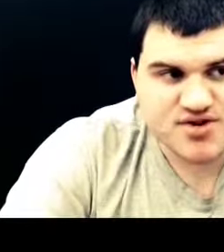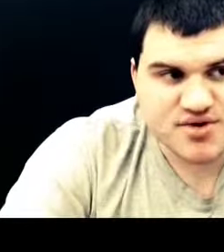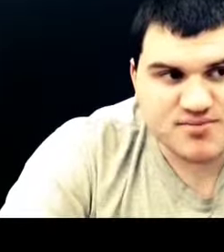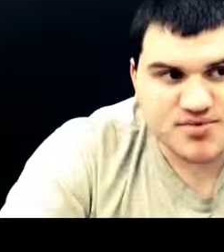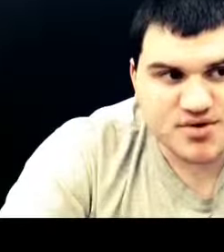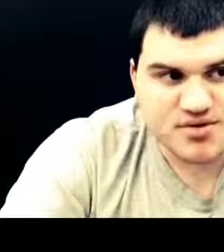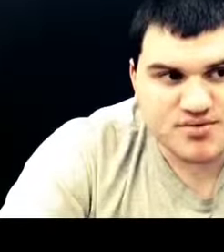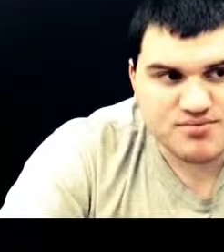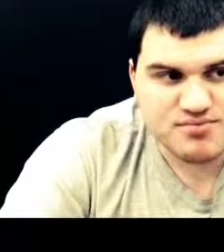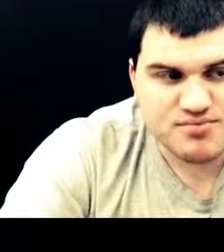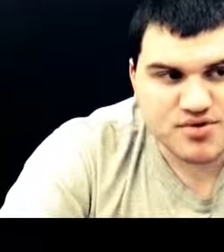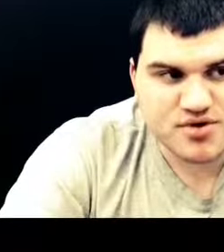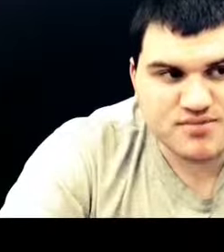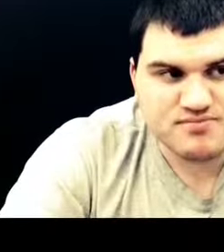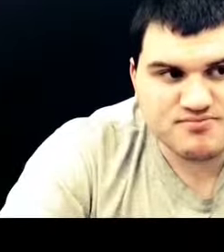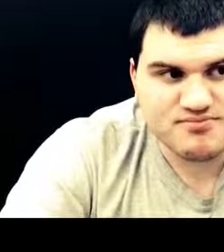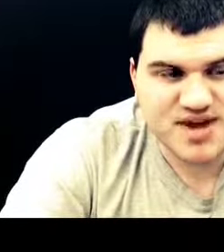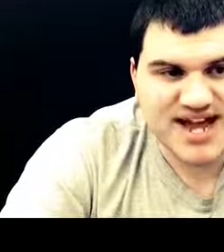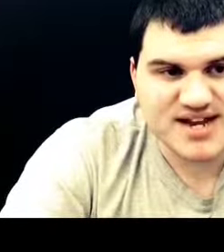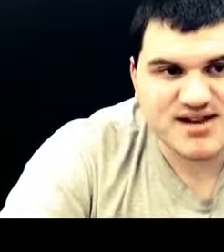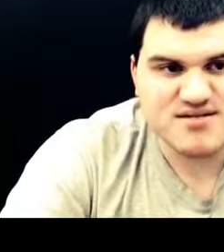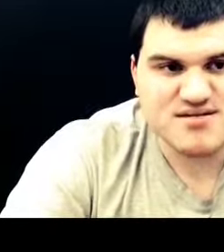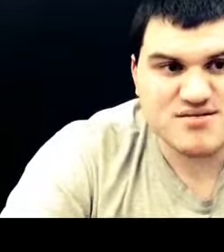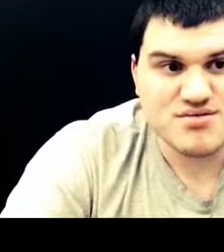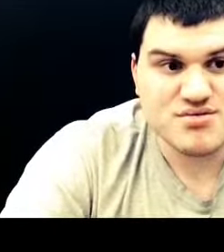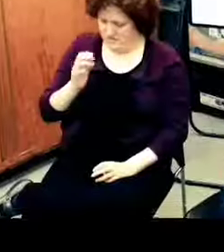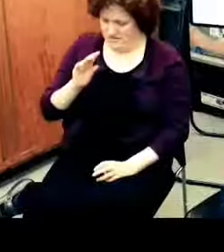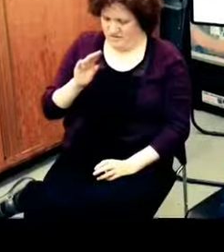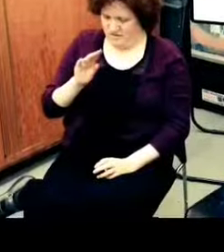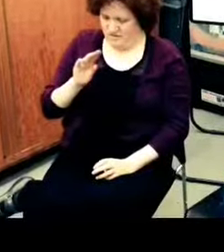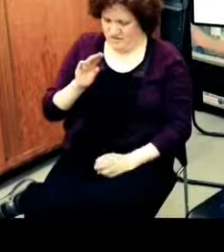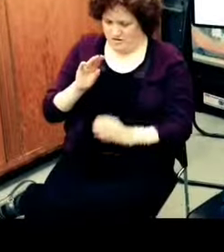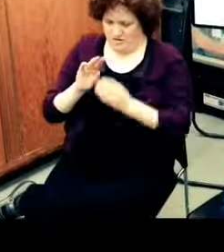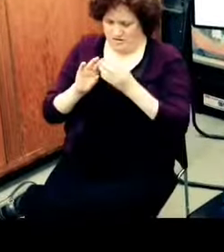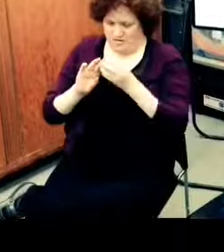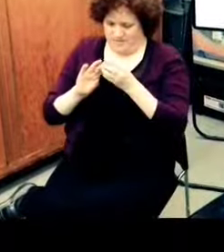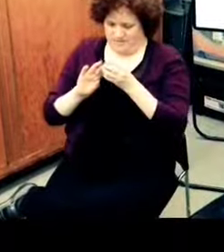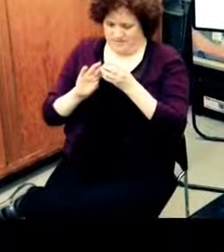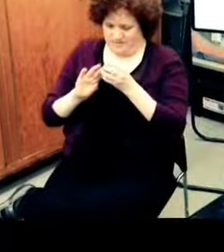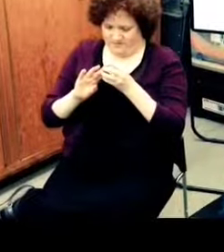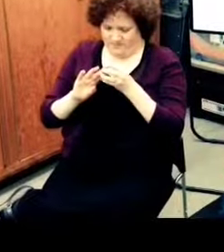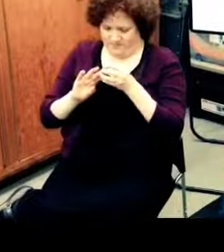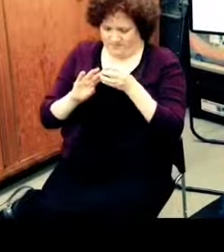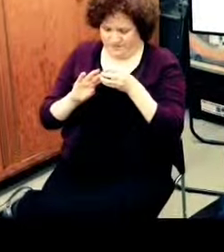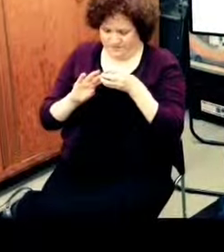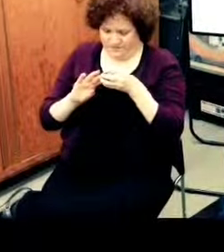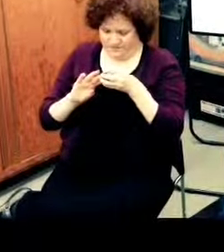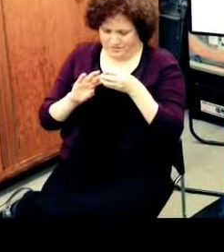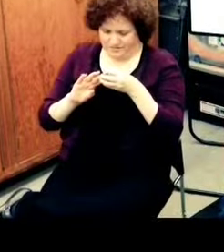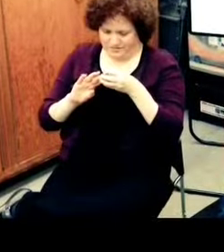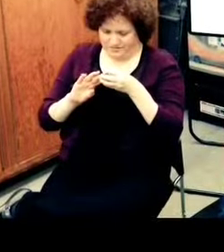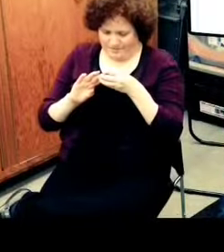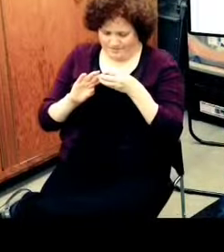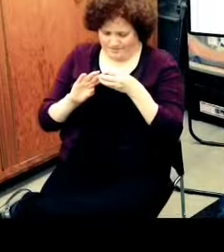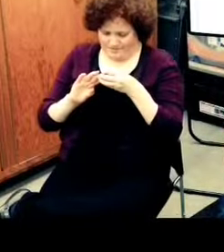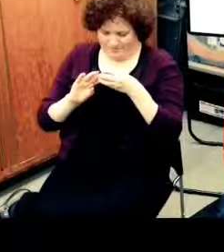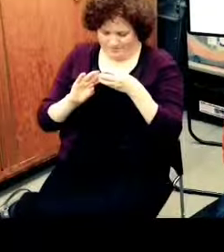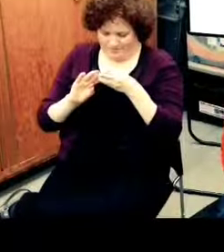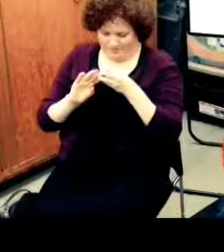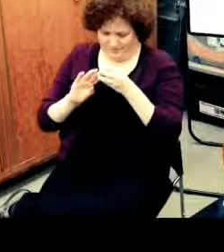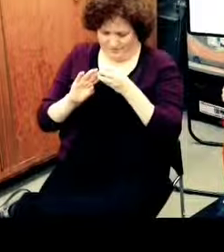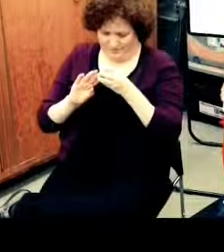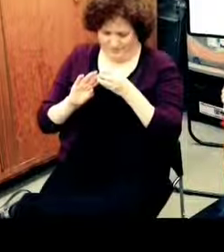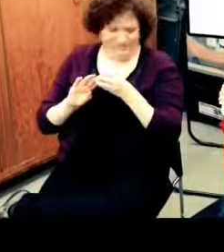Let's go out to our poor Brianna. Thank you, Hayne. Recently, stage five at Go Green